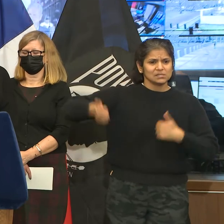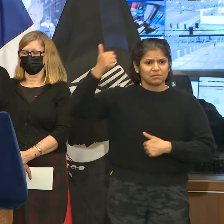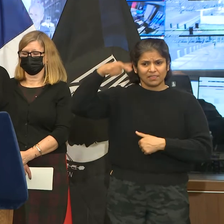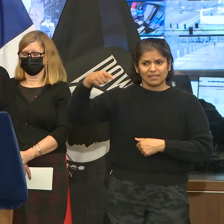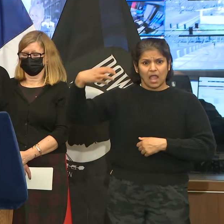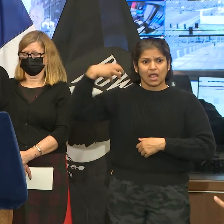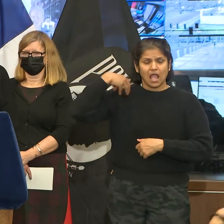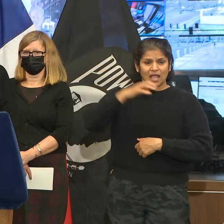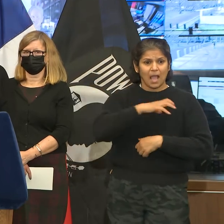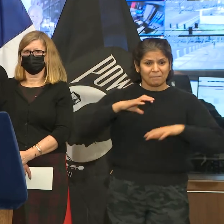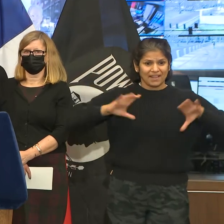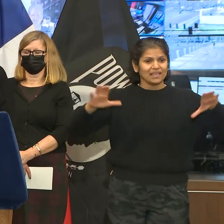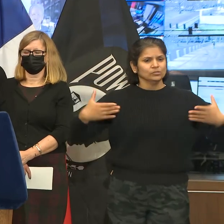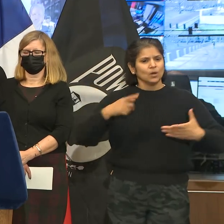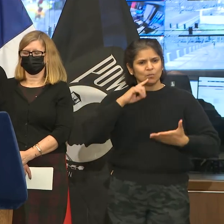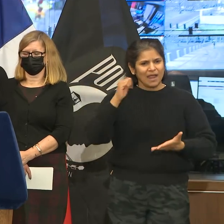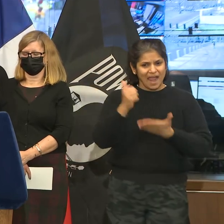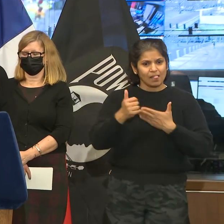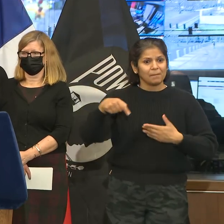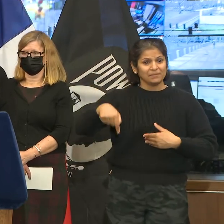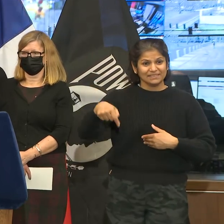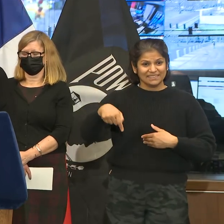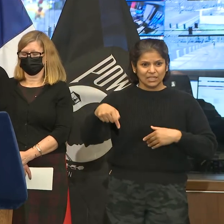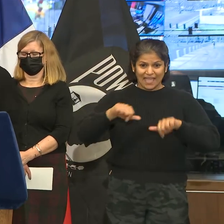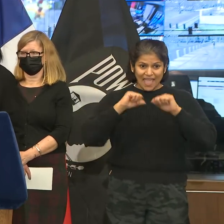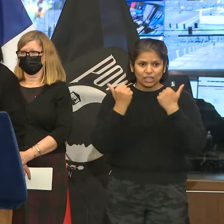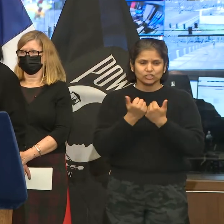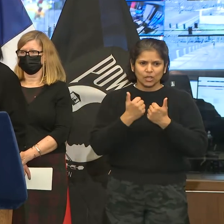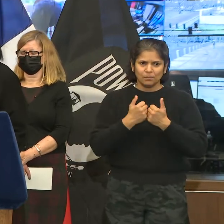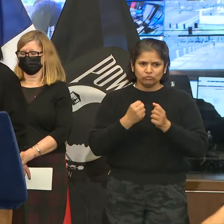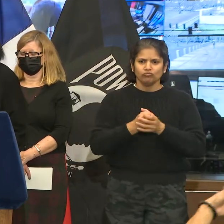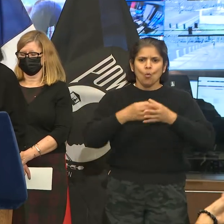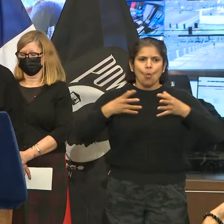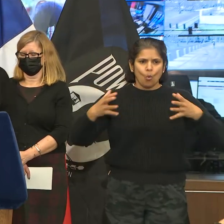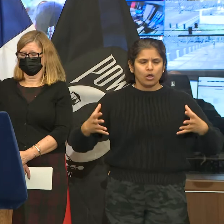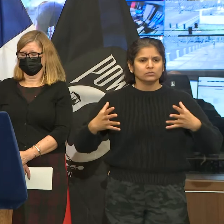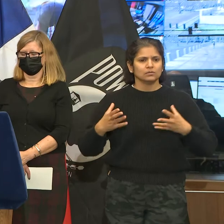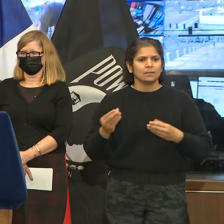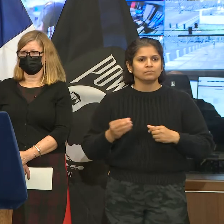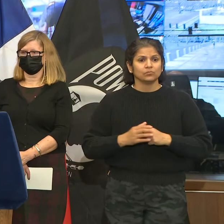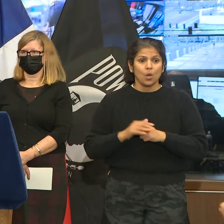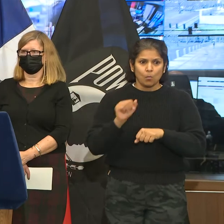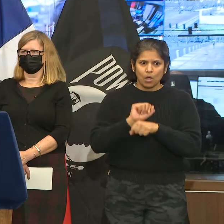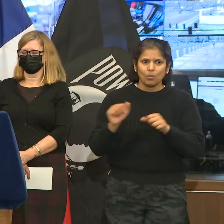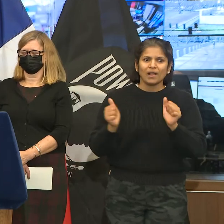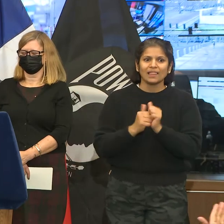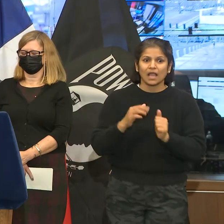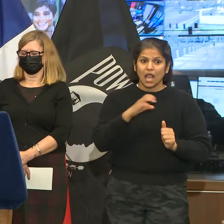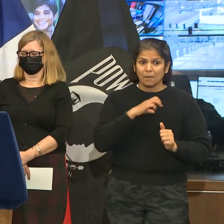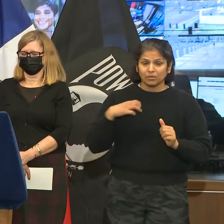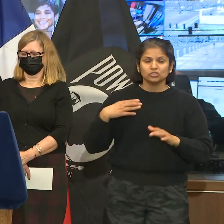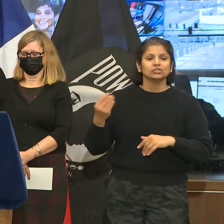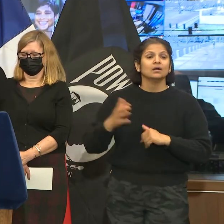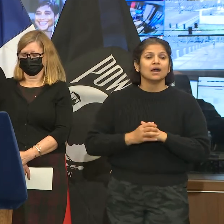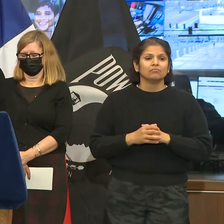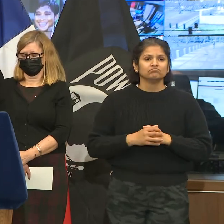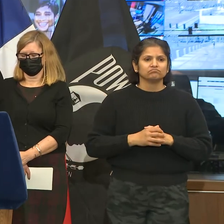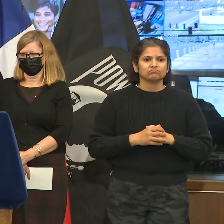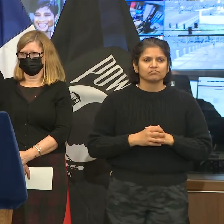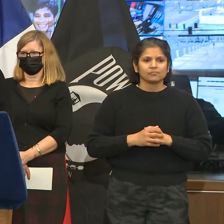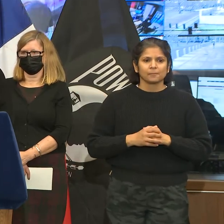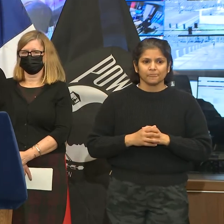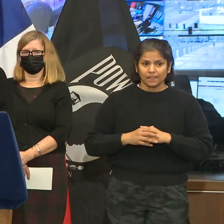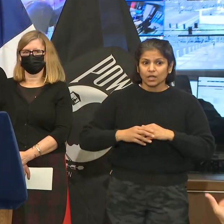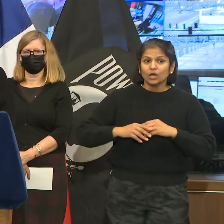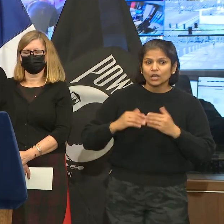this particular agency grow and work with both Commissioner Iscol and First Deputy Commissioner Christina Farrell.